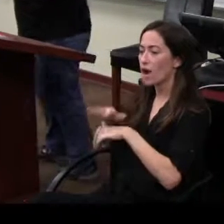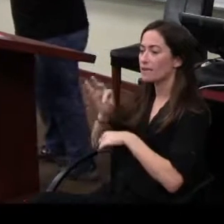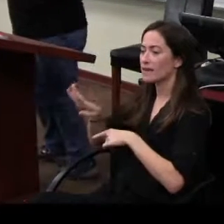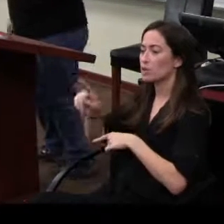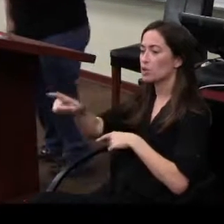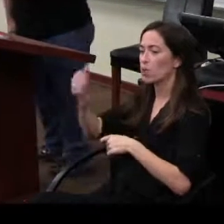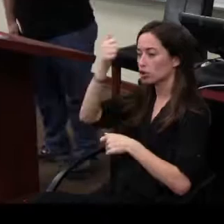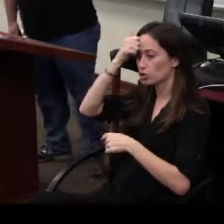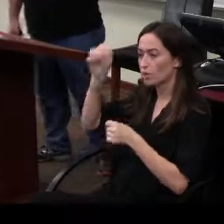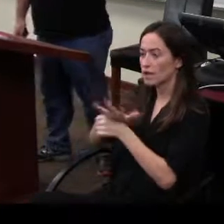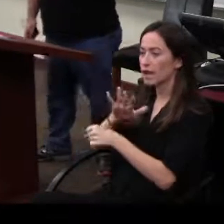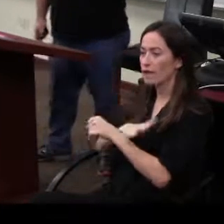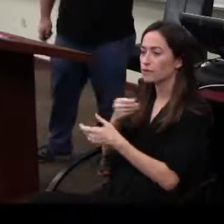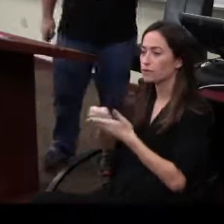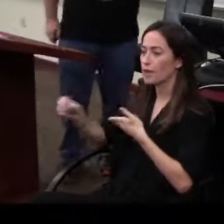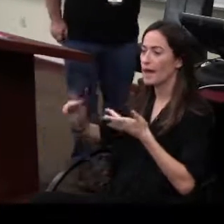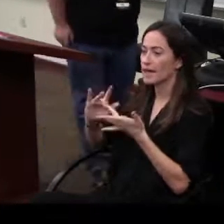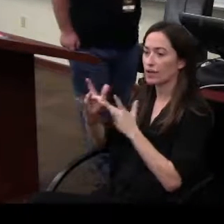buy an internet-connected room.